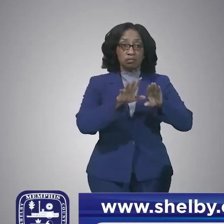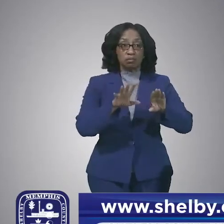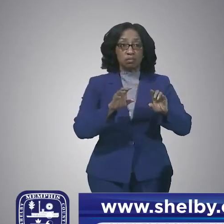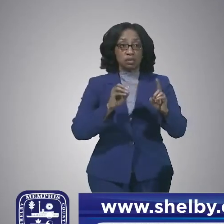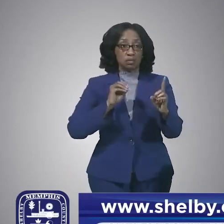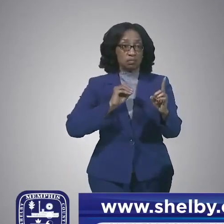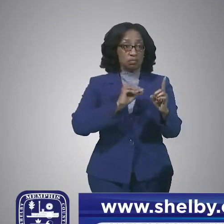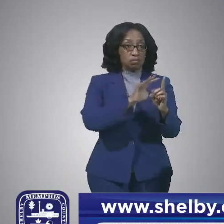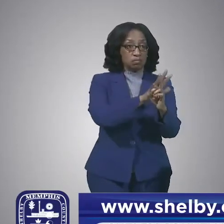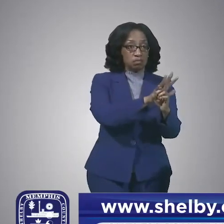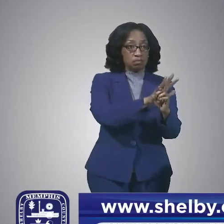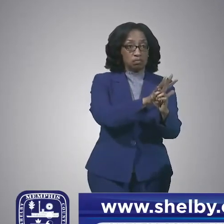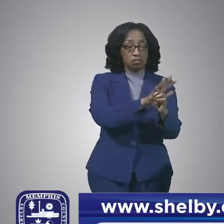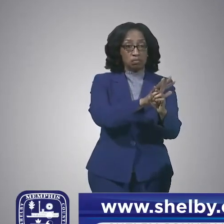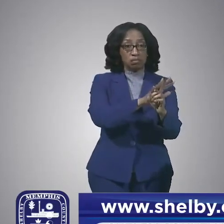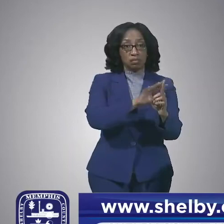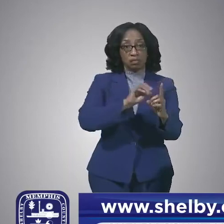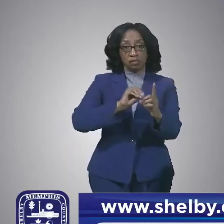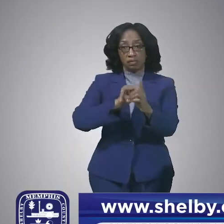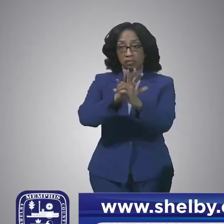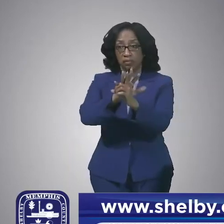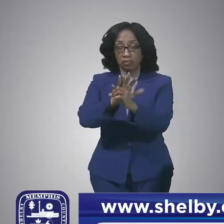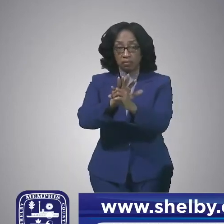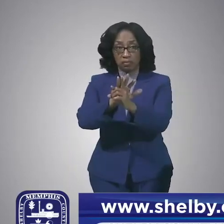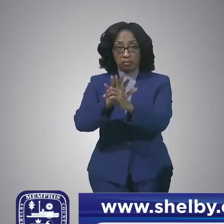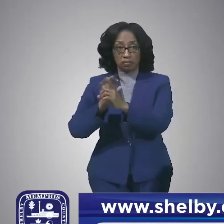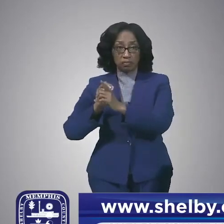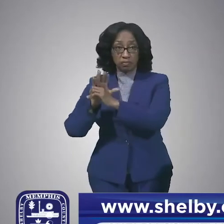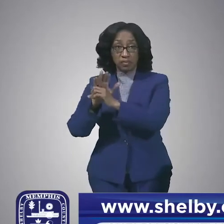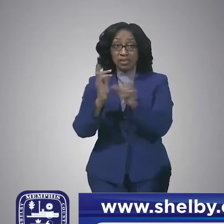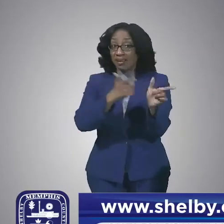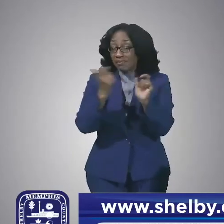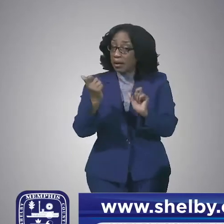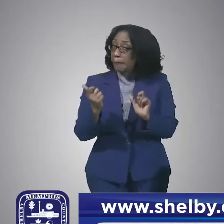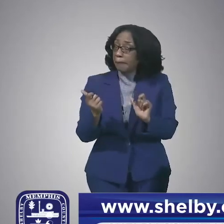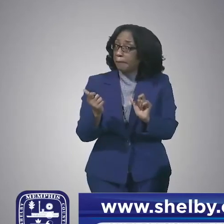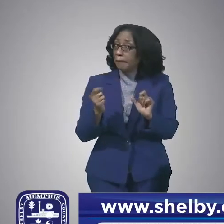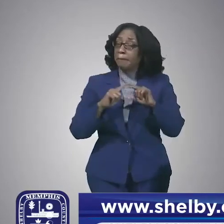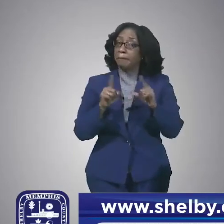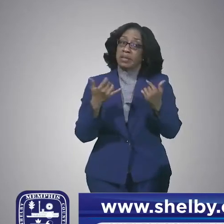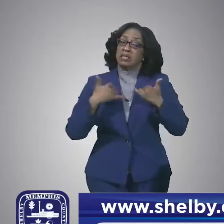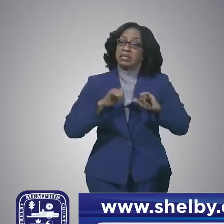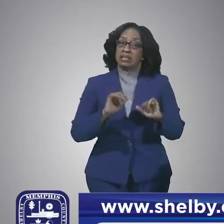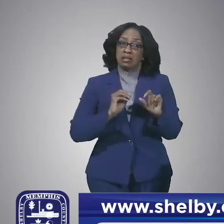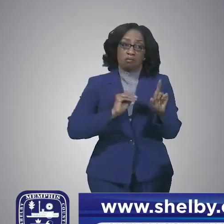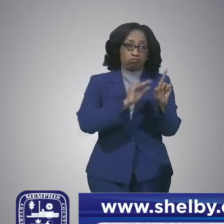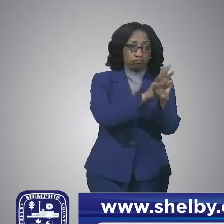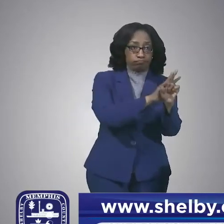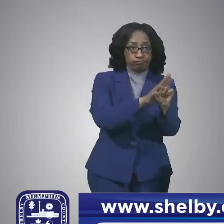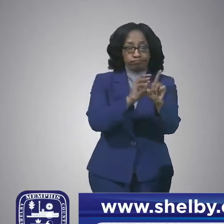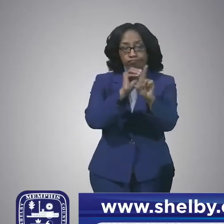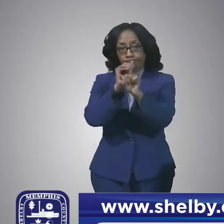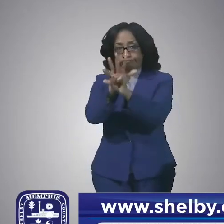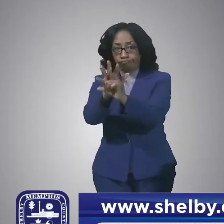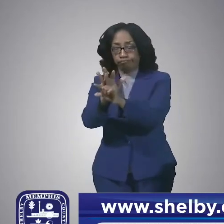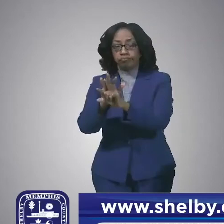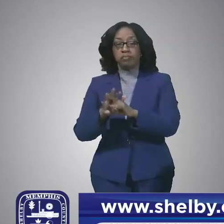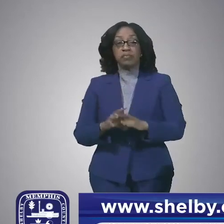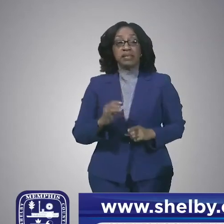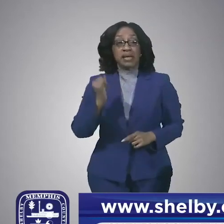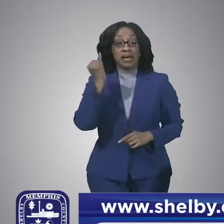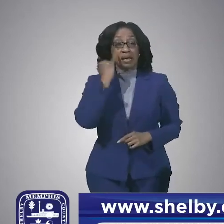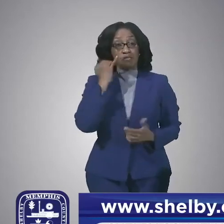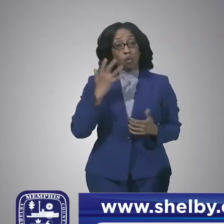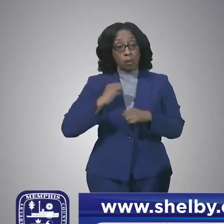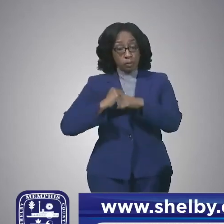person, albeit not as fast. And if you want to do the most to protect yourself and your family and your